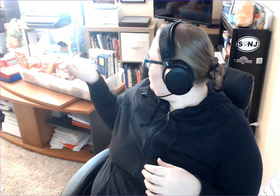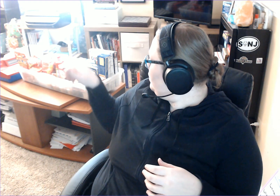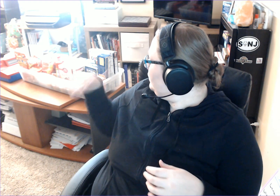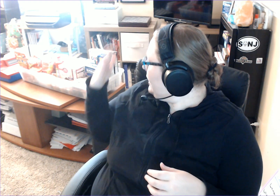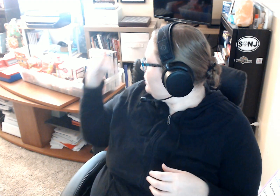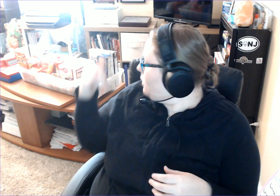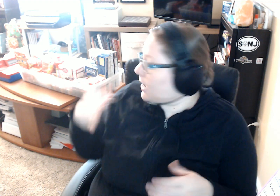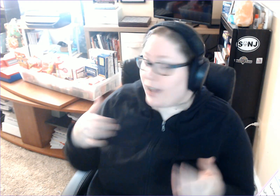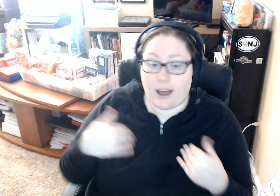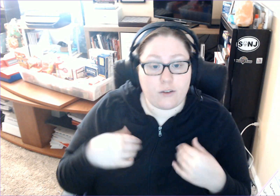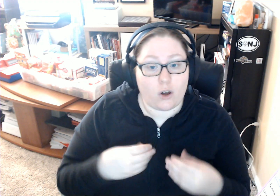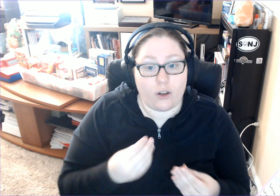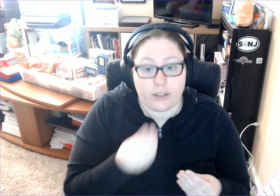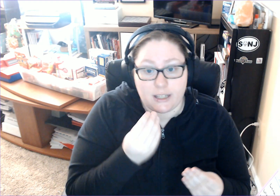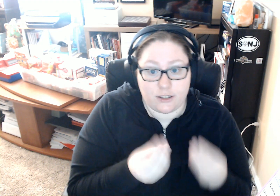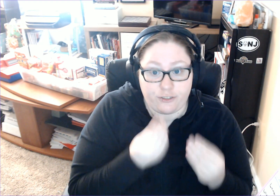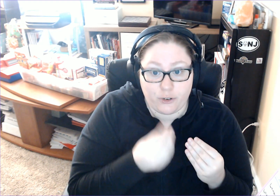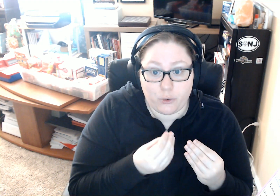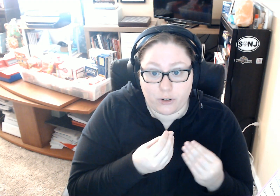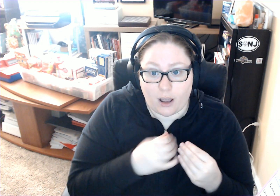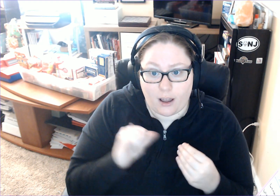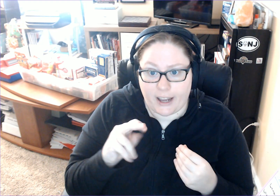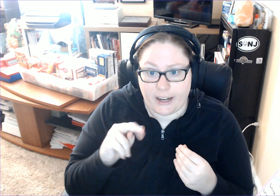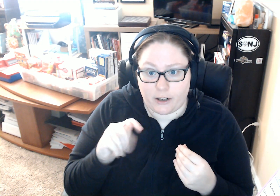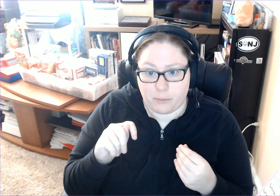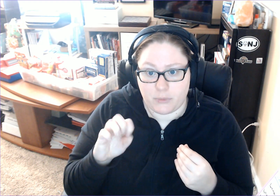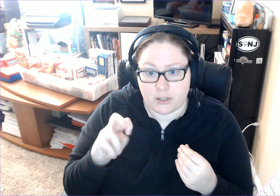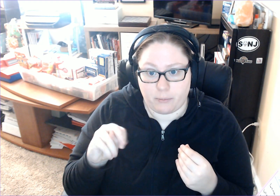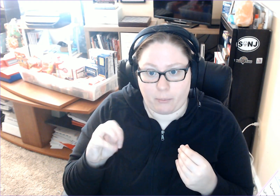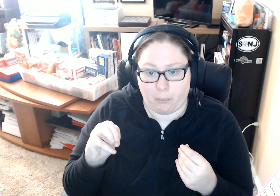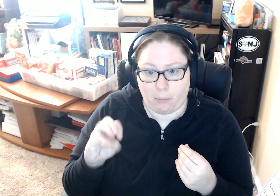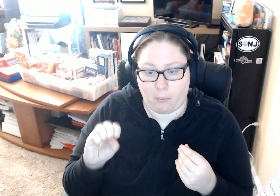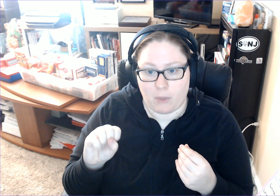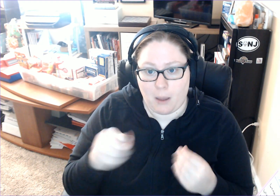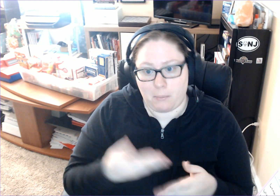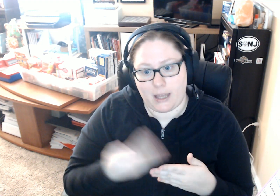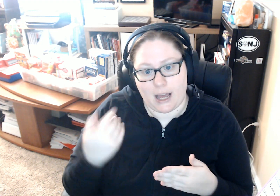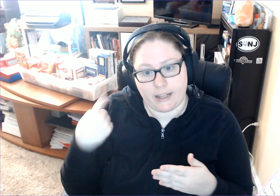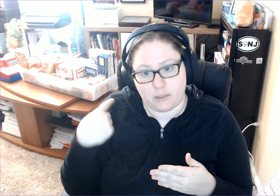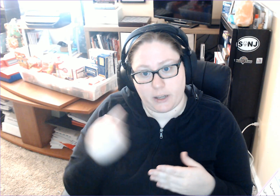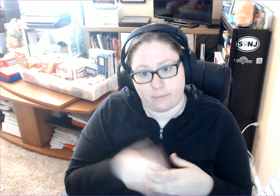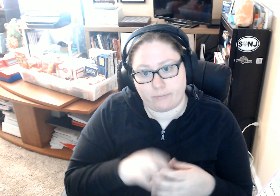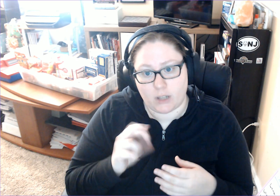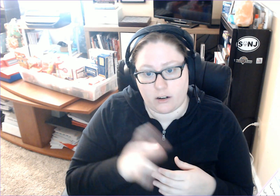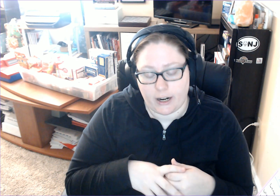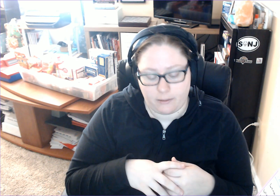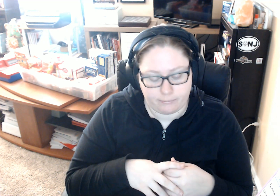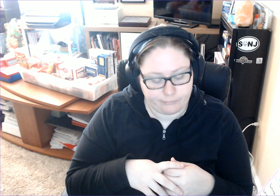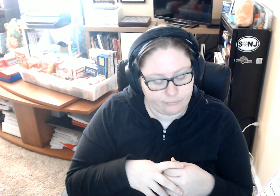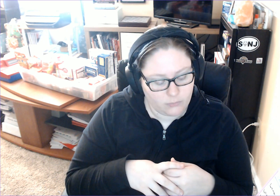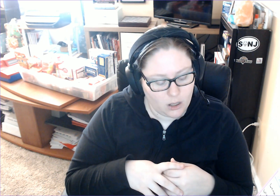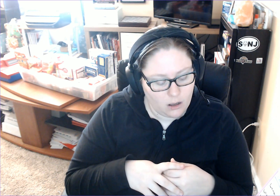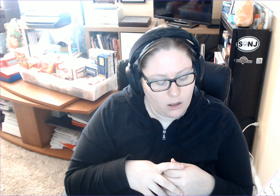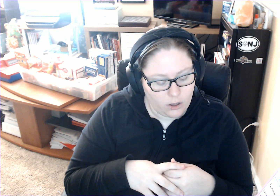that's why I have all these food items behind me. All right?